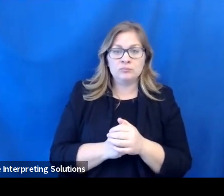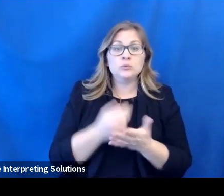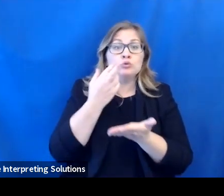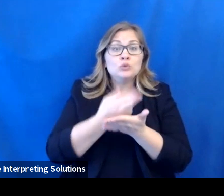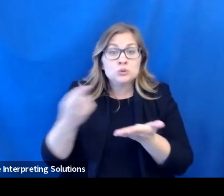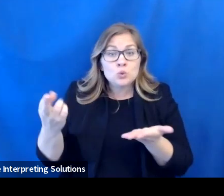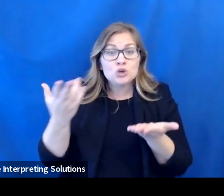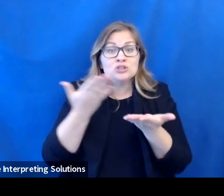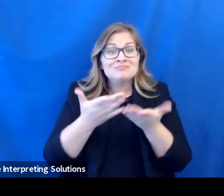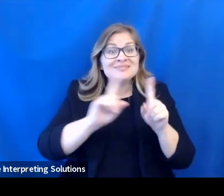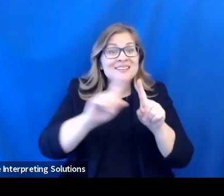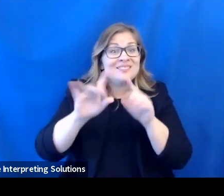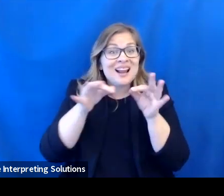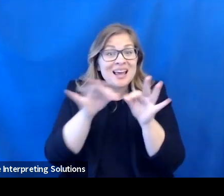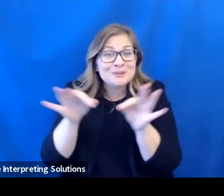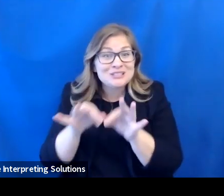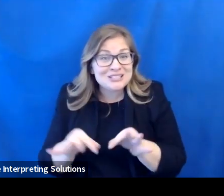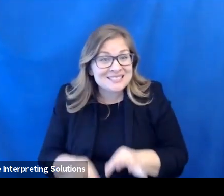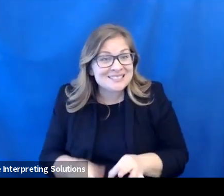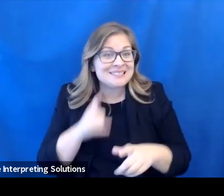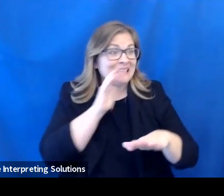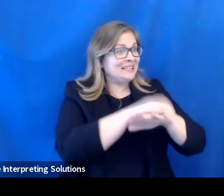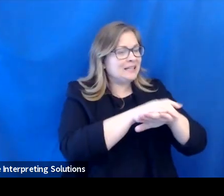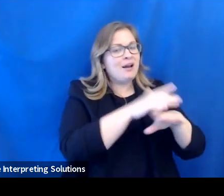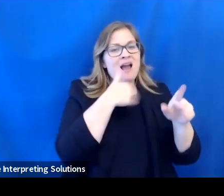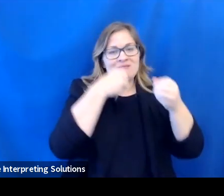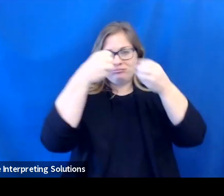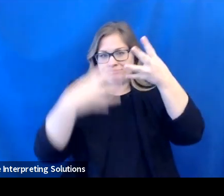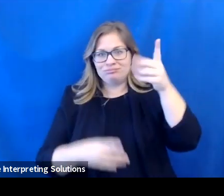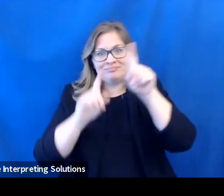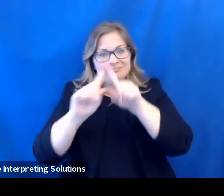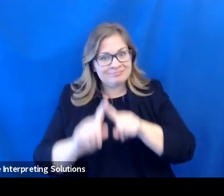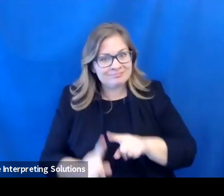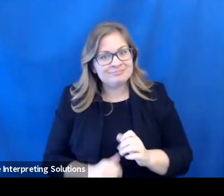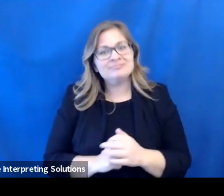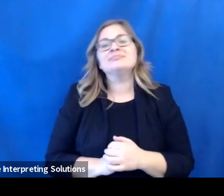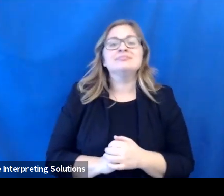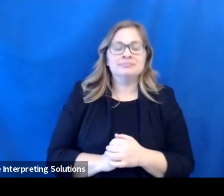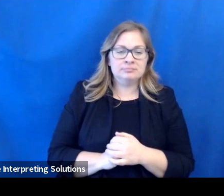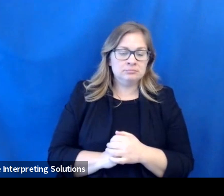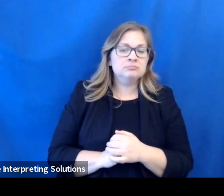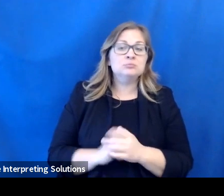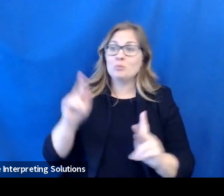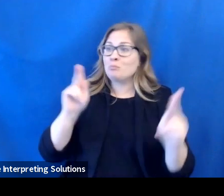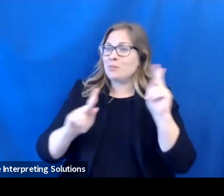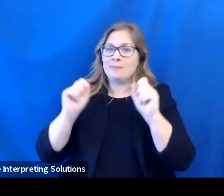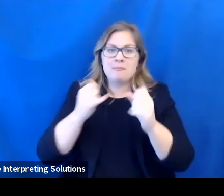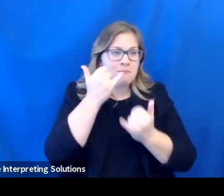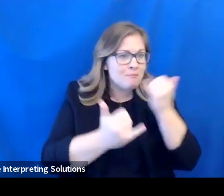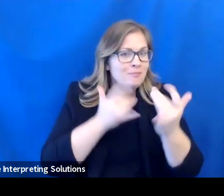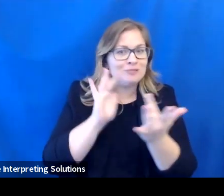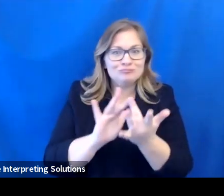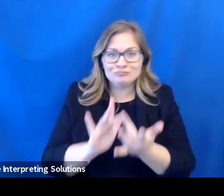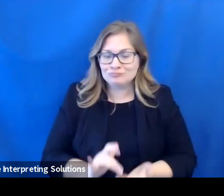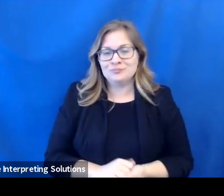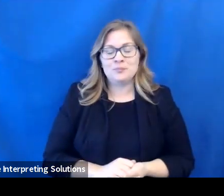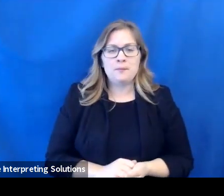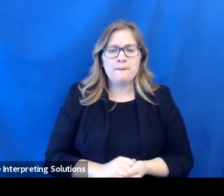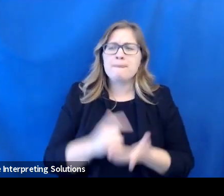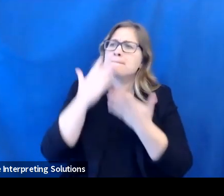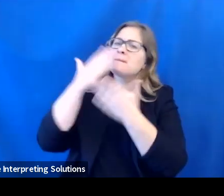from all backgrounds can come in and access these benefits really effectively. Thanks to the governor's executive order of yesterday, last night, we were able to clear